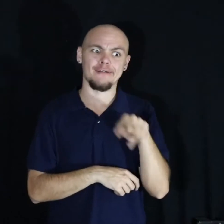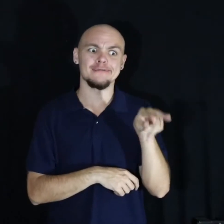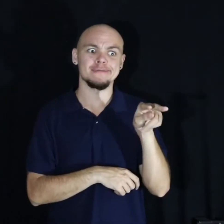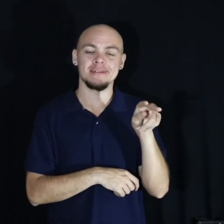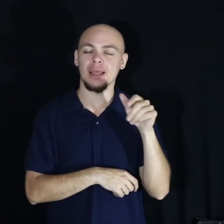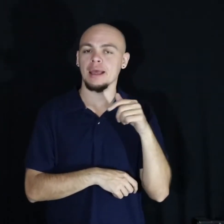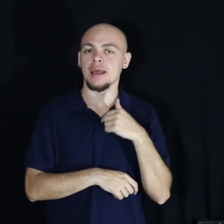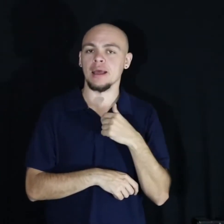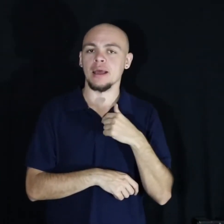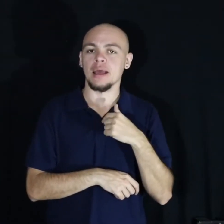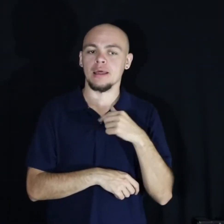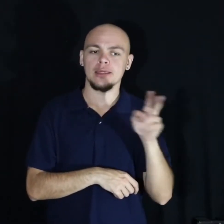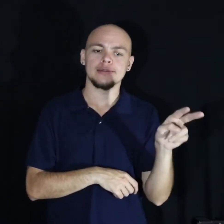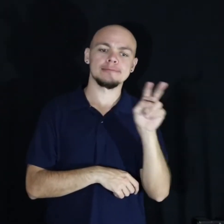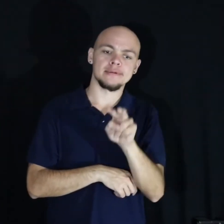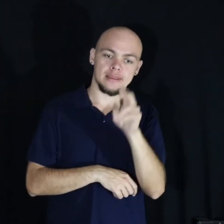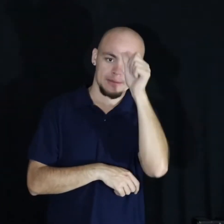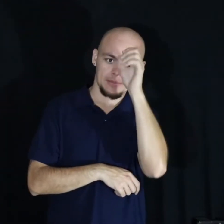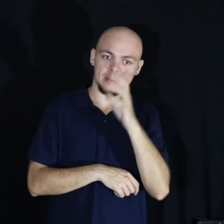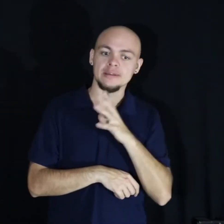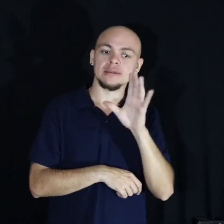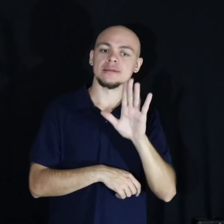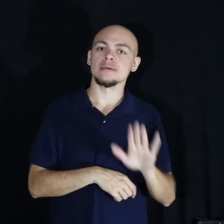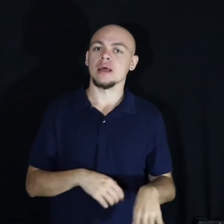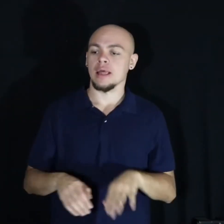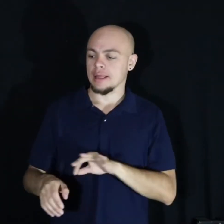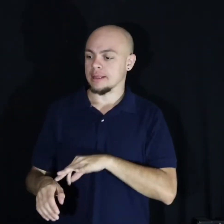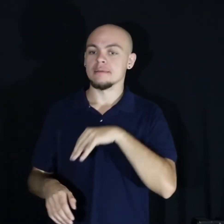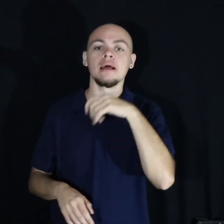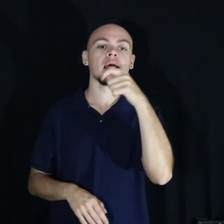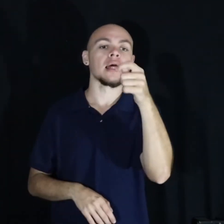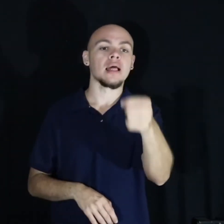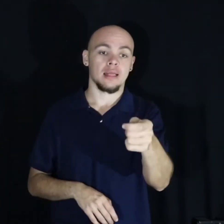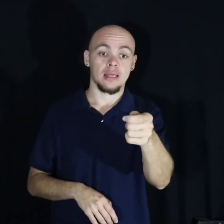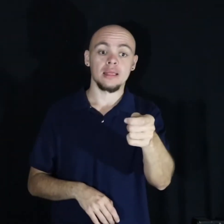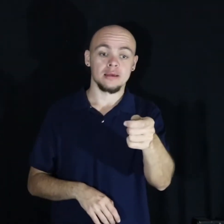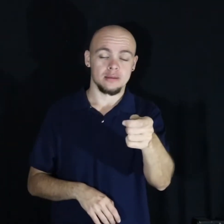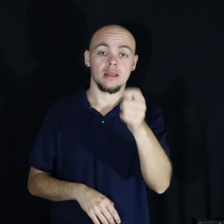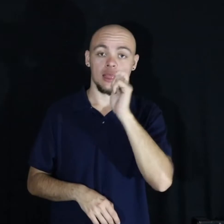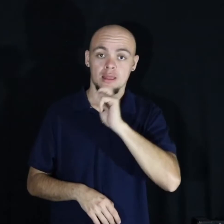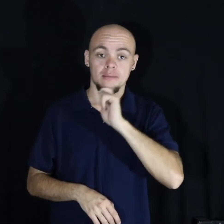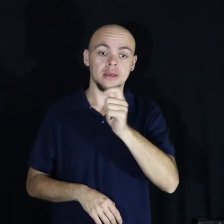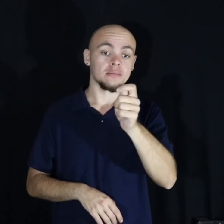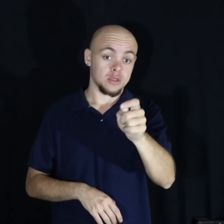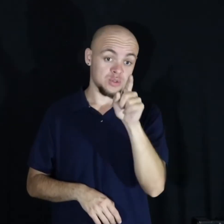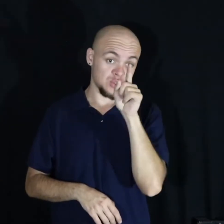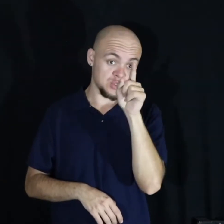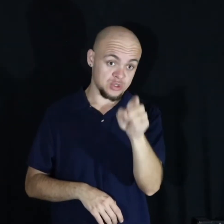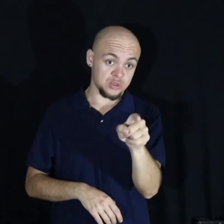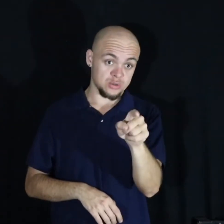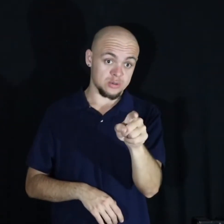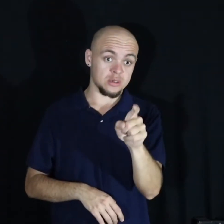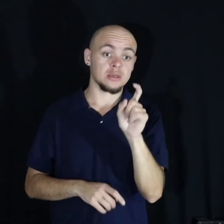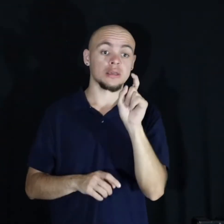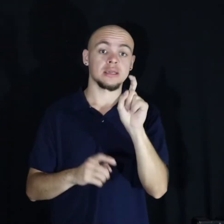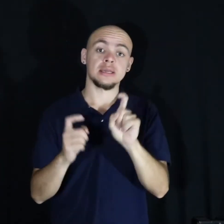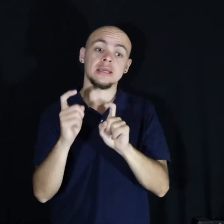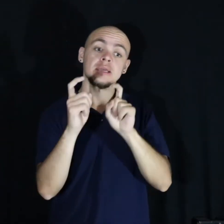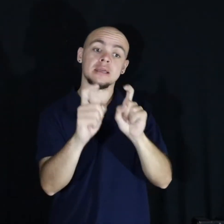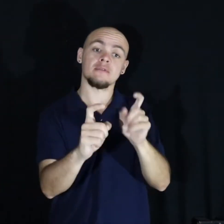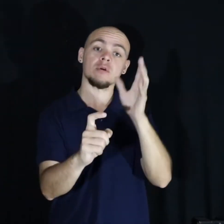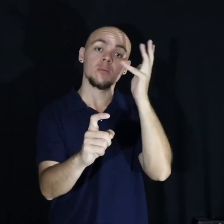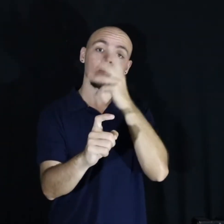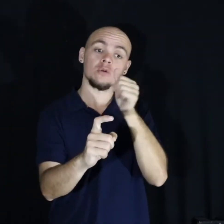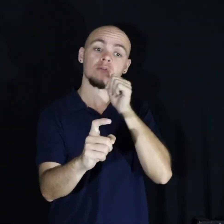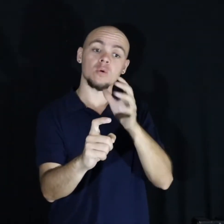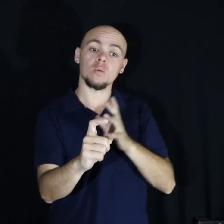looked at the guy next to me and you smiled and you reached in your bucket, you pulled out a lollipop and you held it out to him. And you said, you need to give a lollipop to the beautiful woman